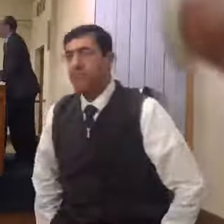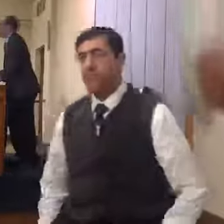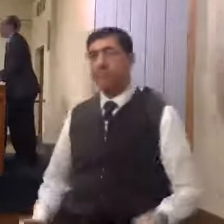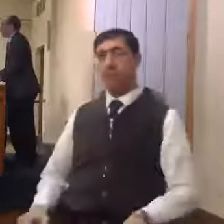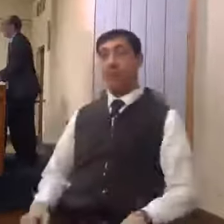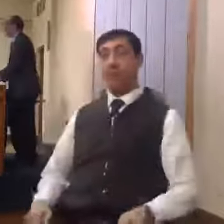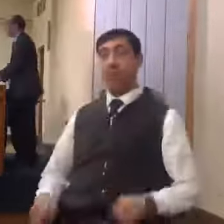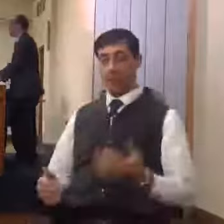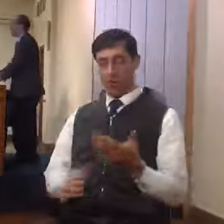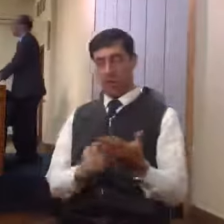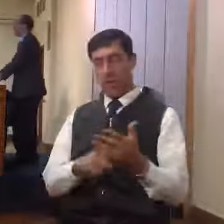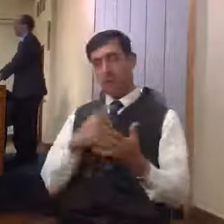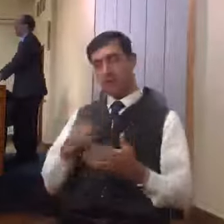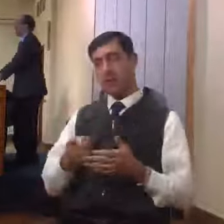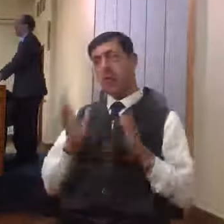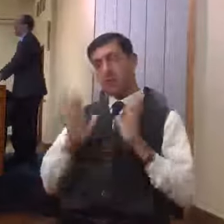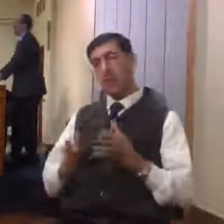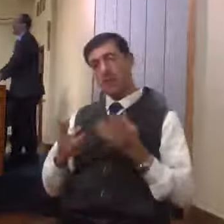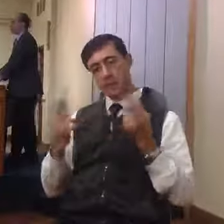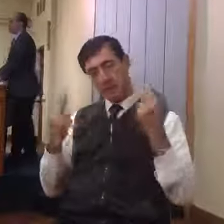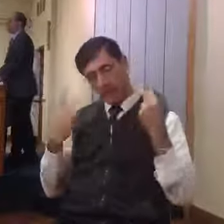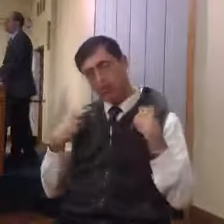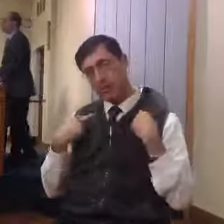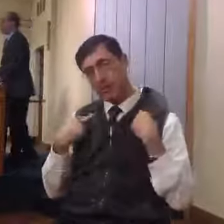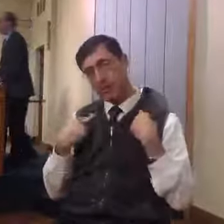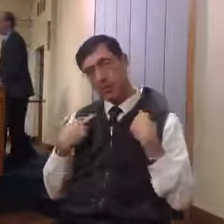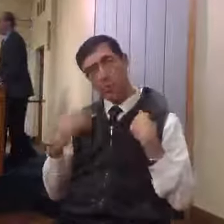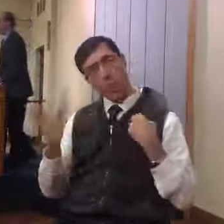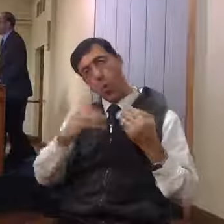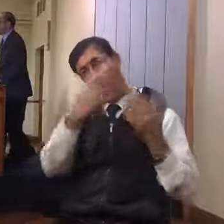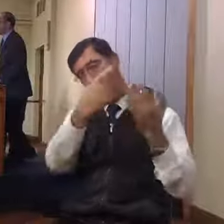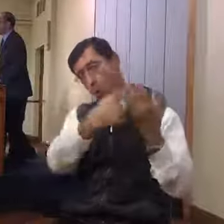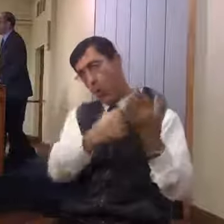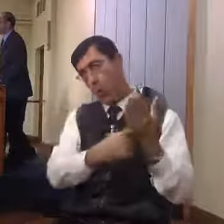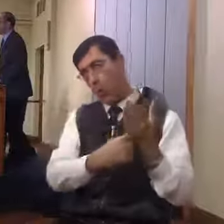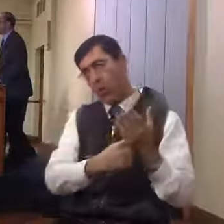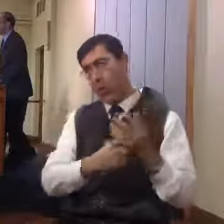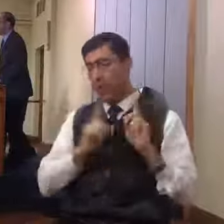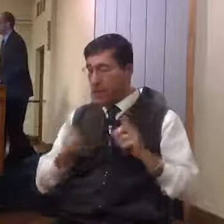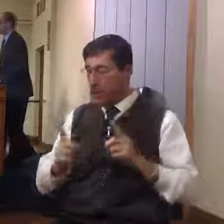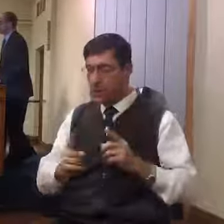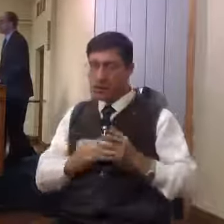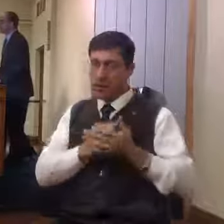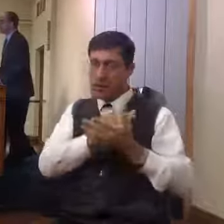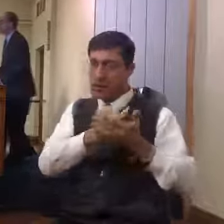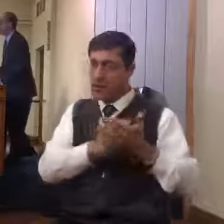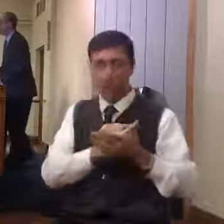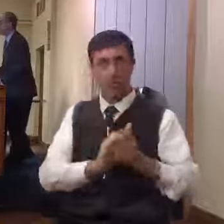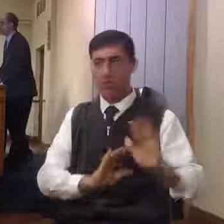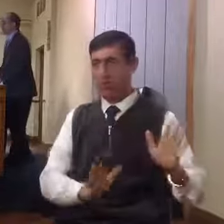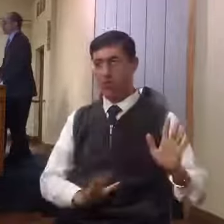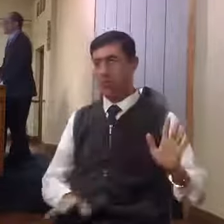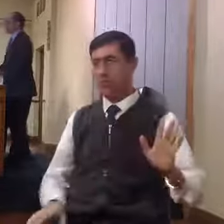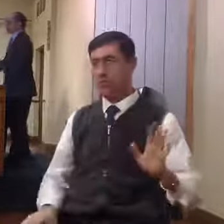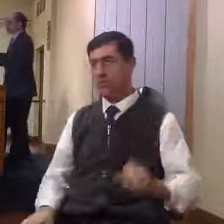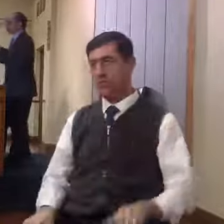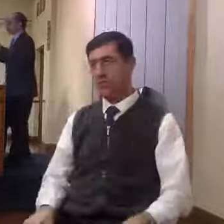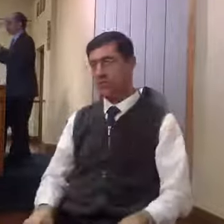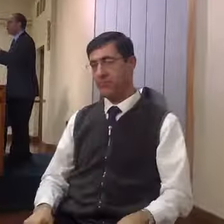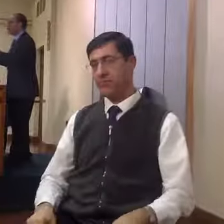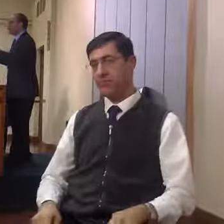evil. Never. And our submission is not dictated or conditioned by